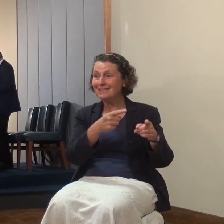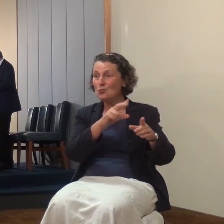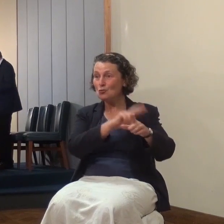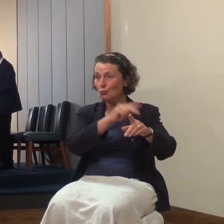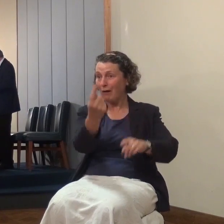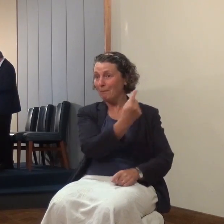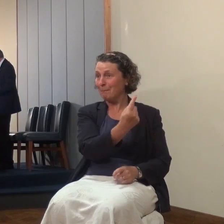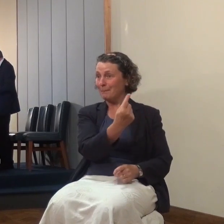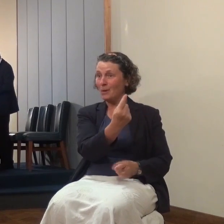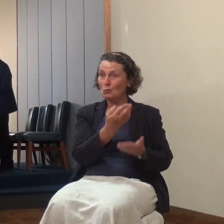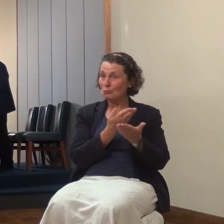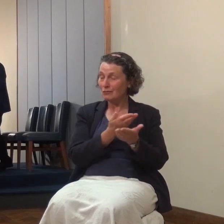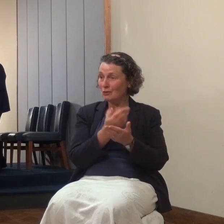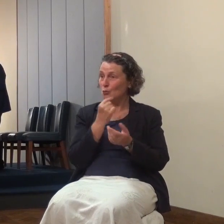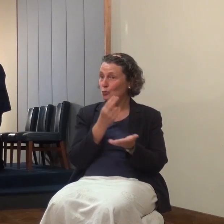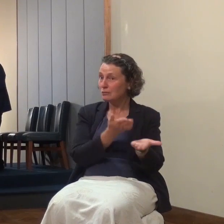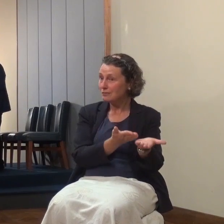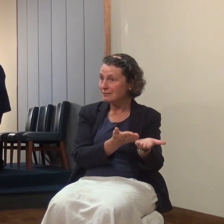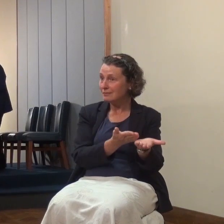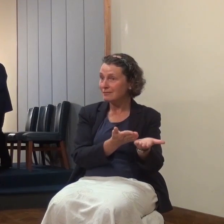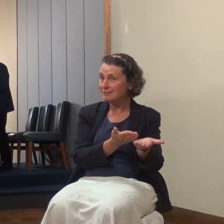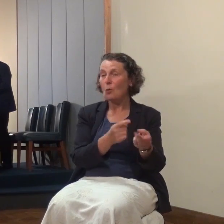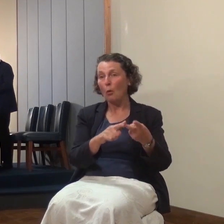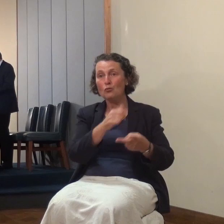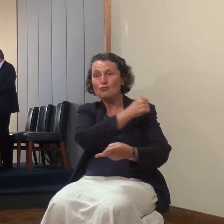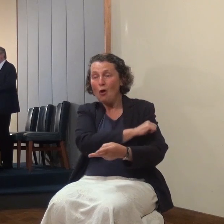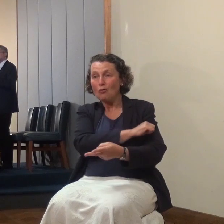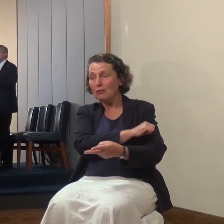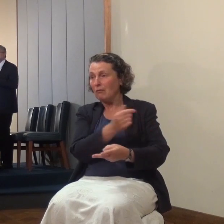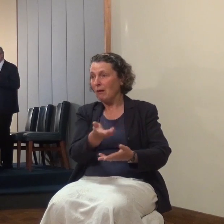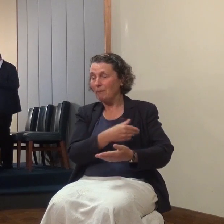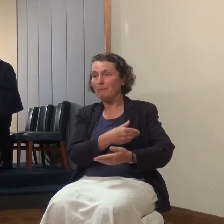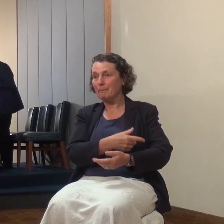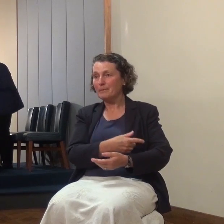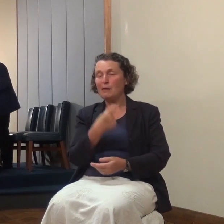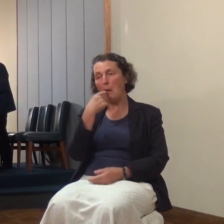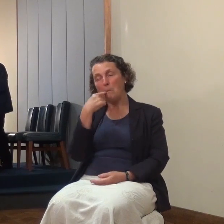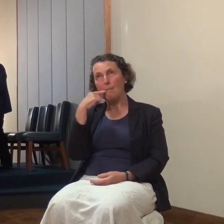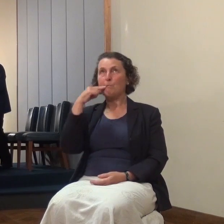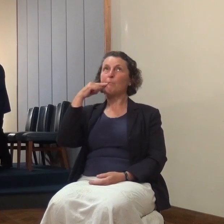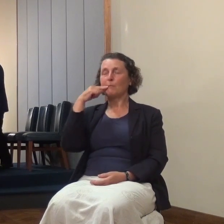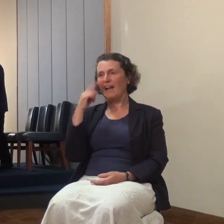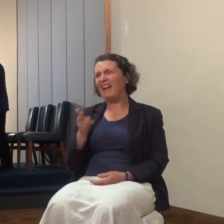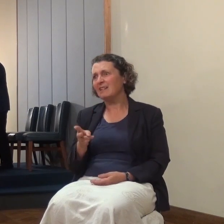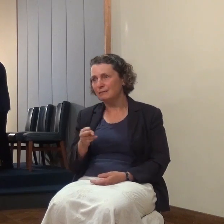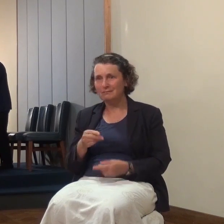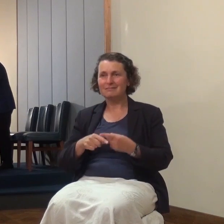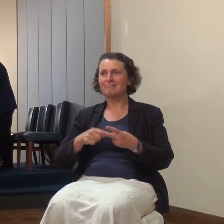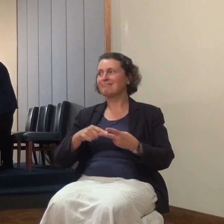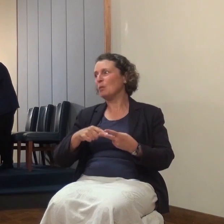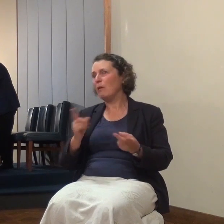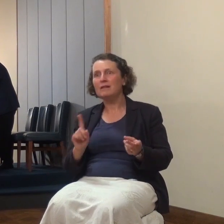meet doing their work on our behalf. We should seek to move beyond our particular concern or need and think